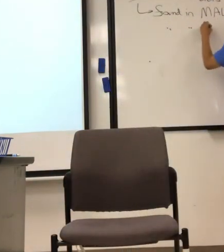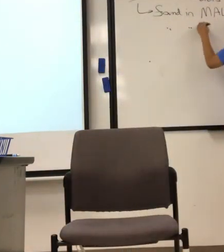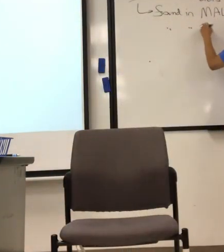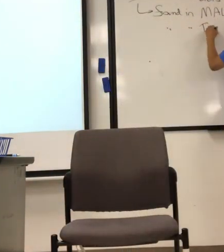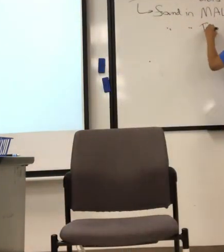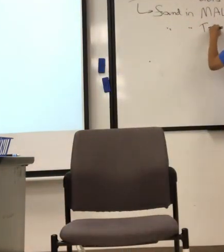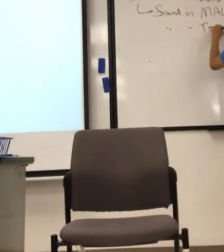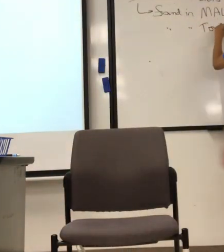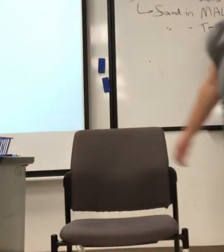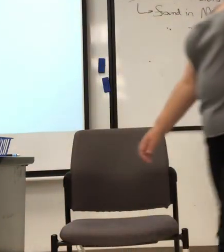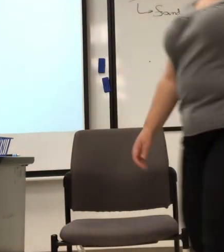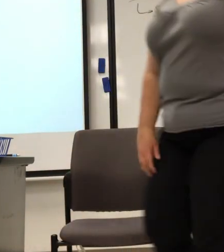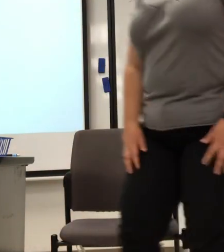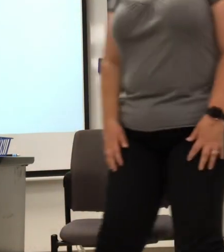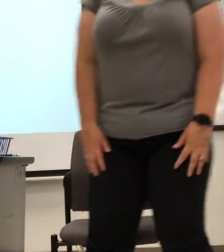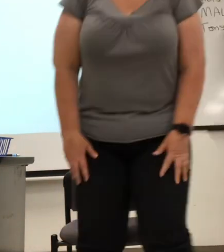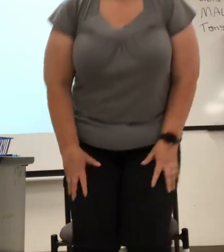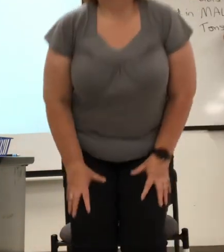tonsils.